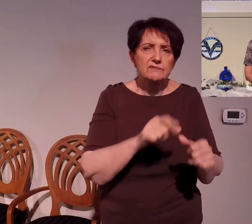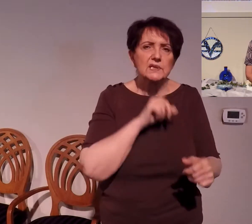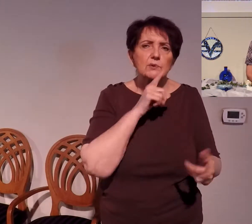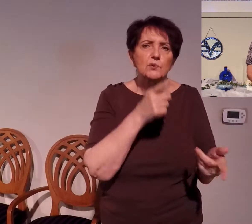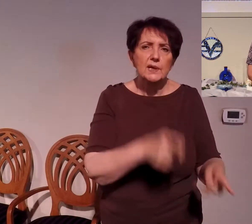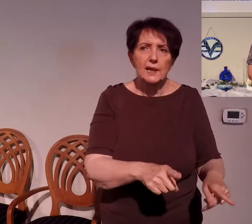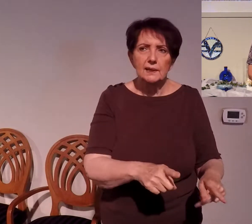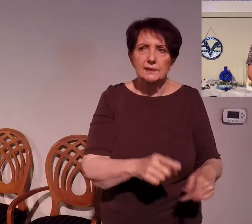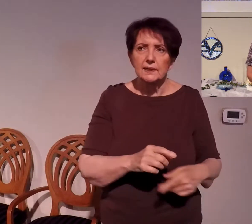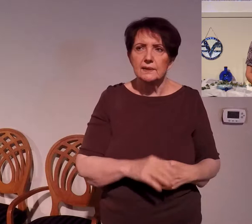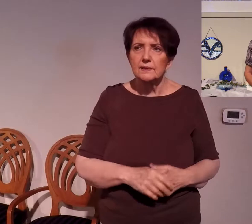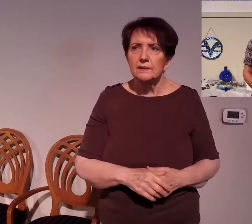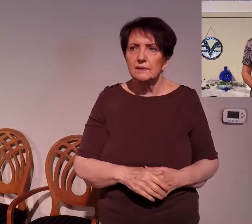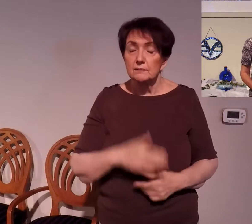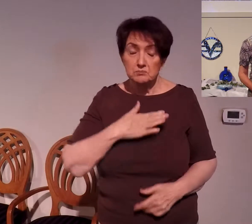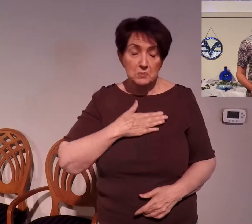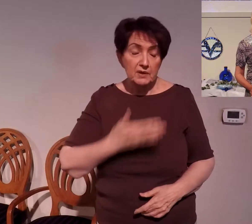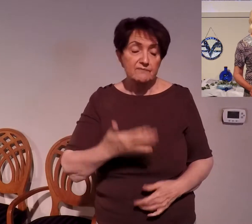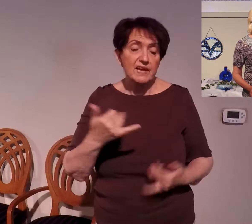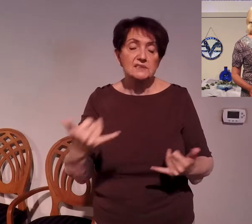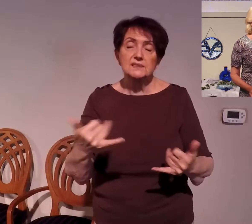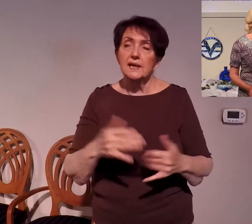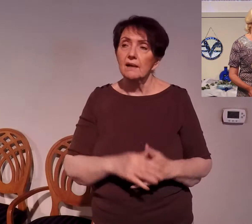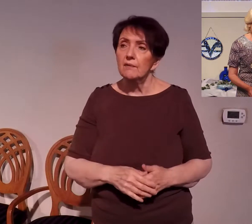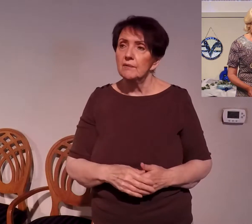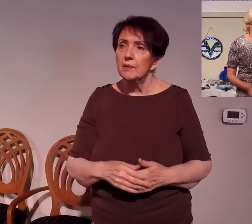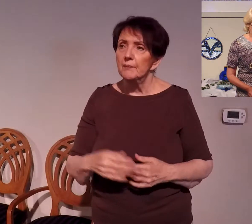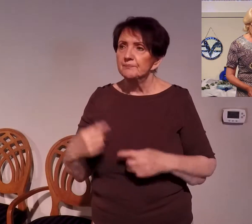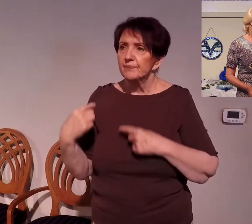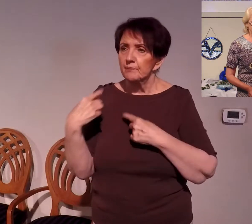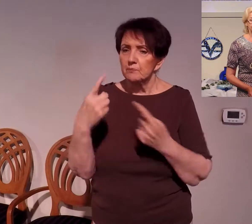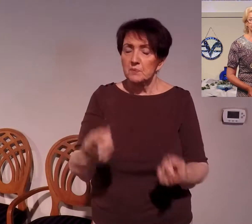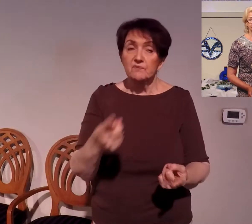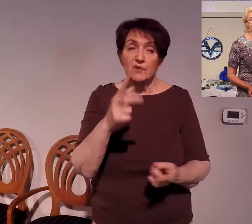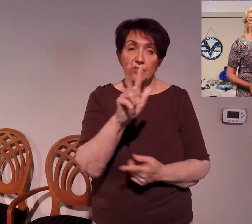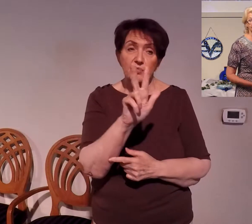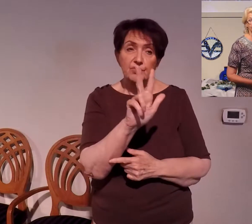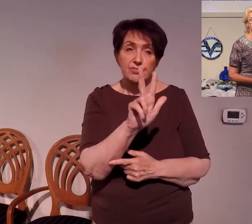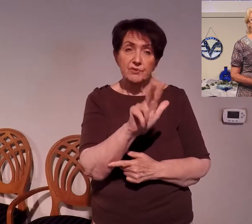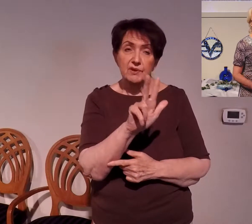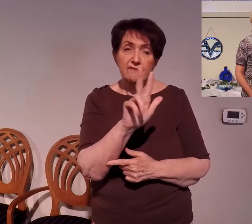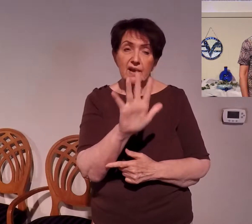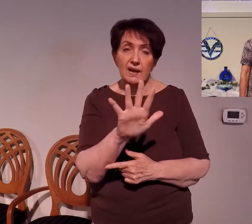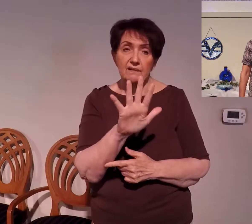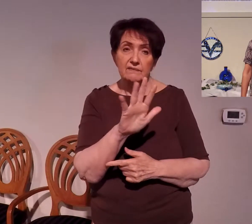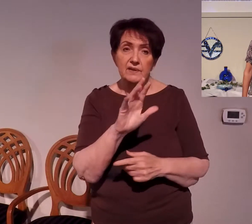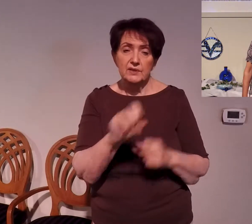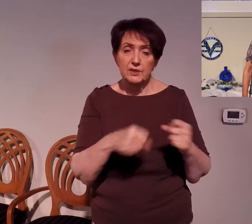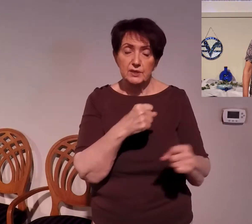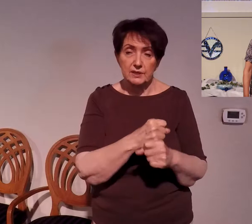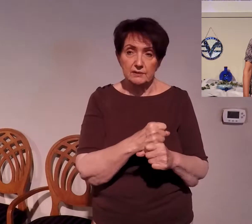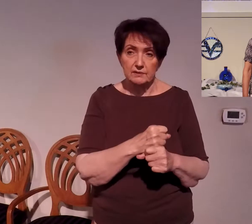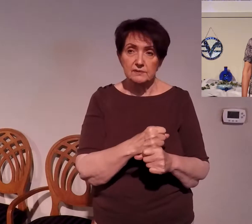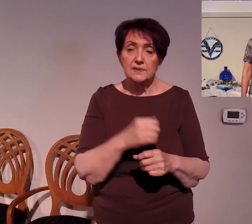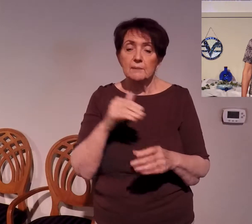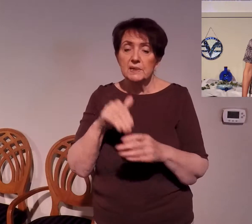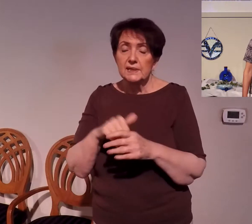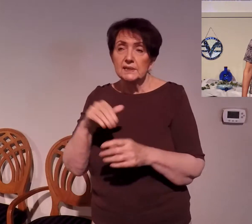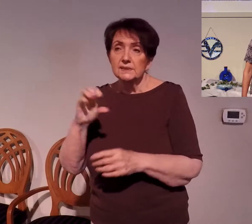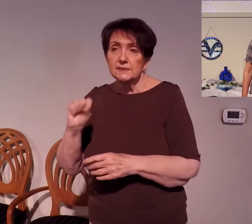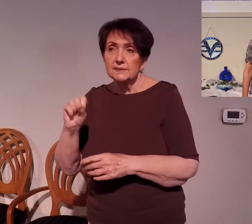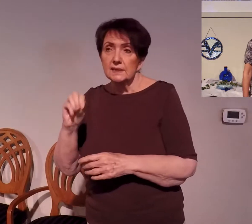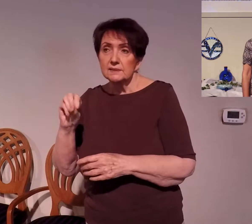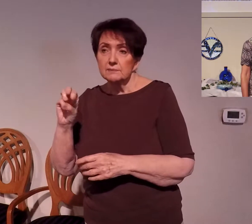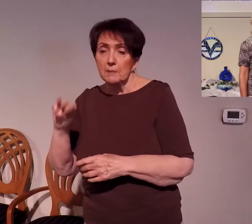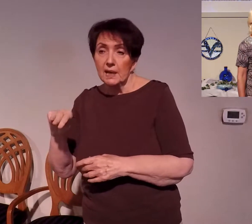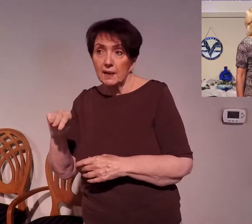I will make a confession to you. I have been in the ministry for 35 years. I've been in the Science of Mind for over 40. And I will tell